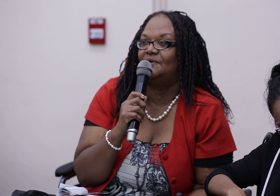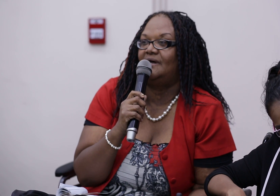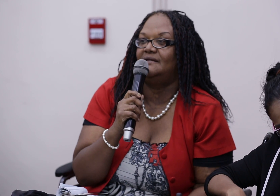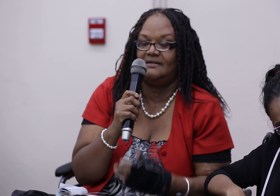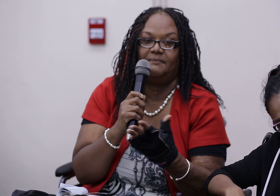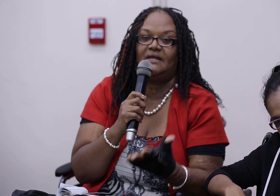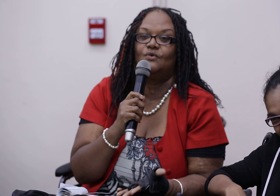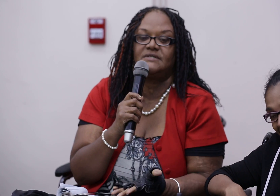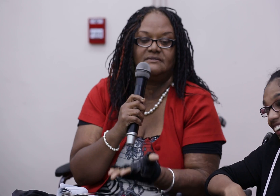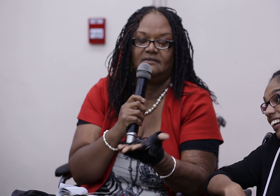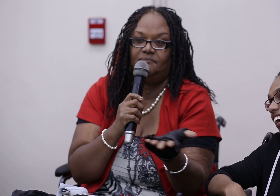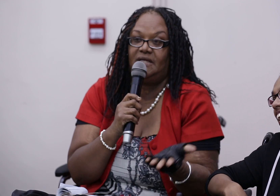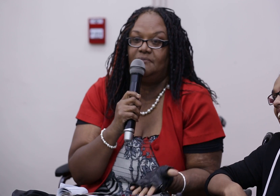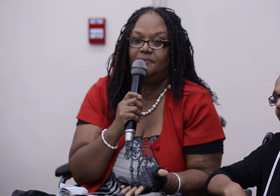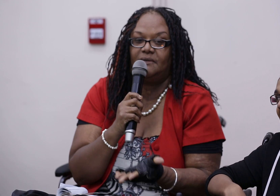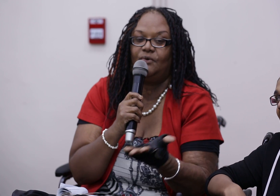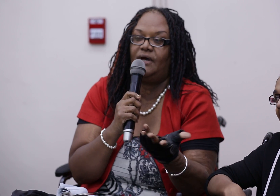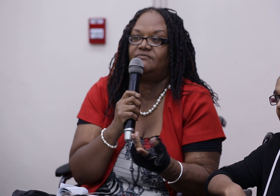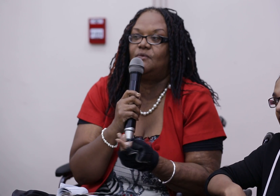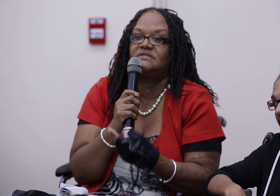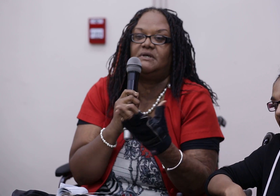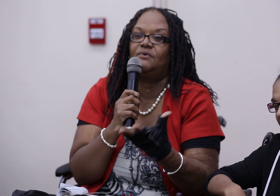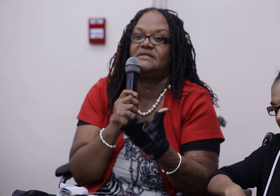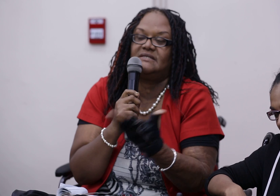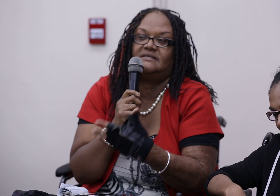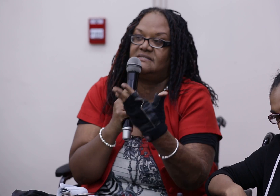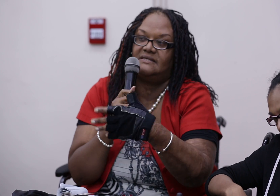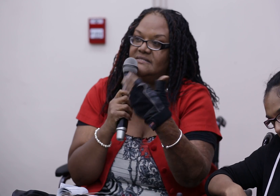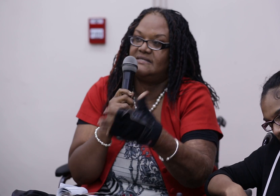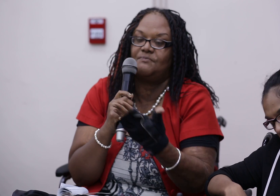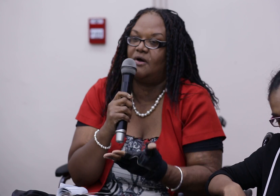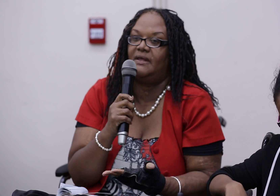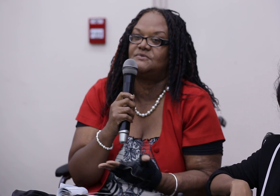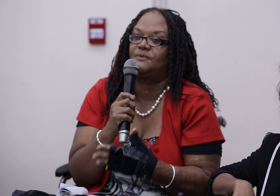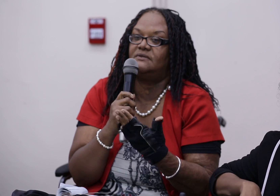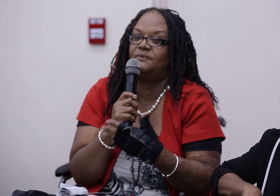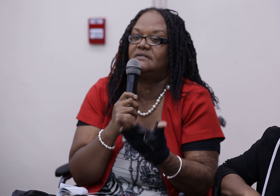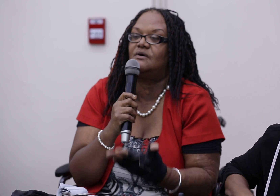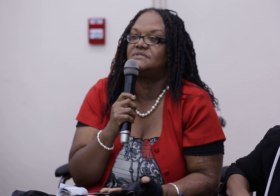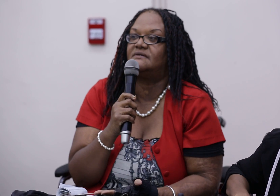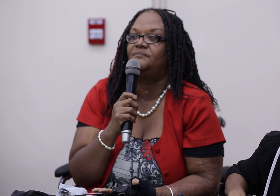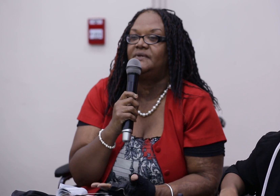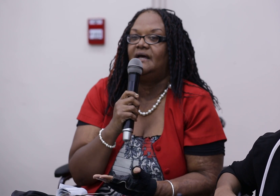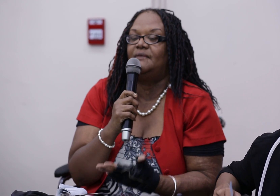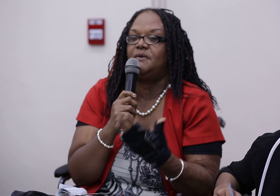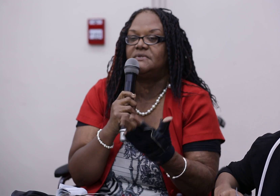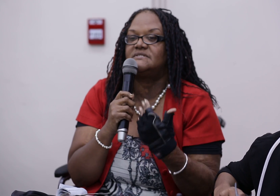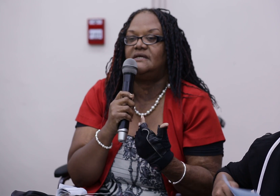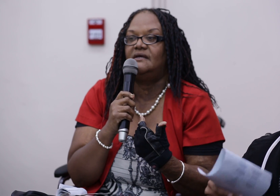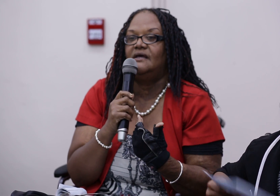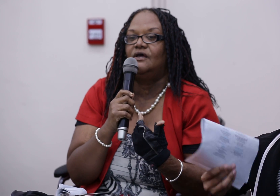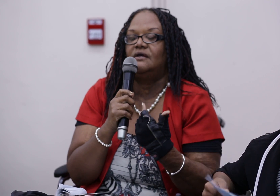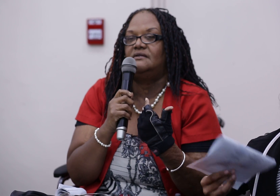it's I mean, it goes being employed. If you want to be employed, it's the same problems you will encounter. And